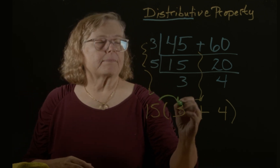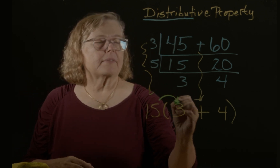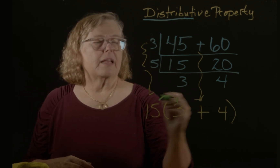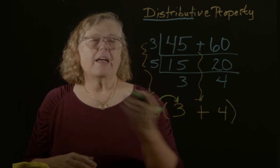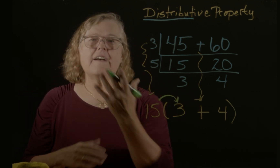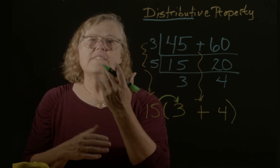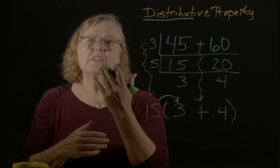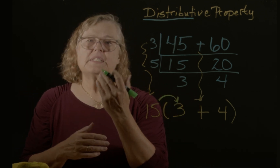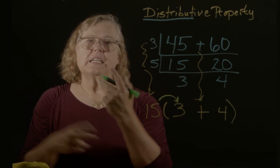So